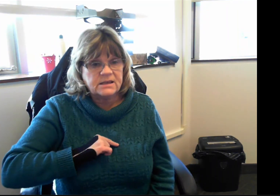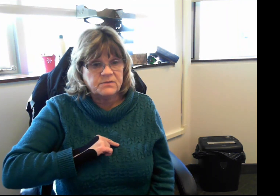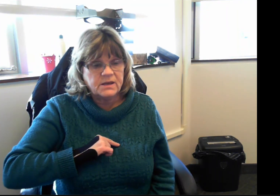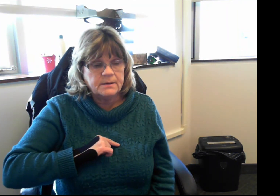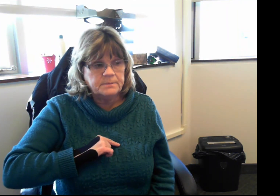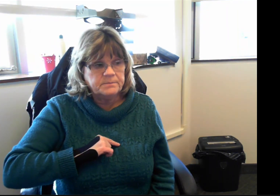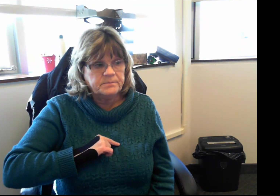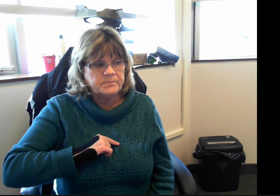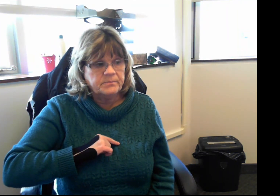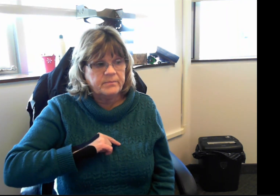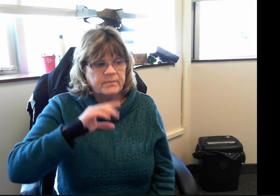Thanksgiving,